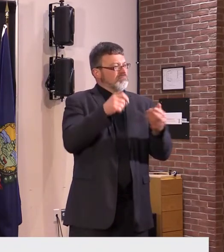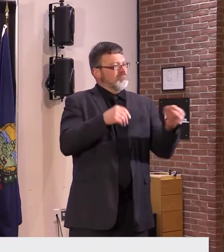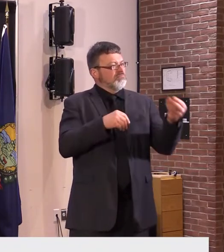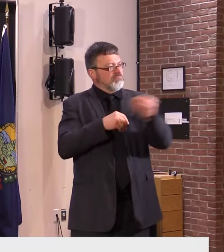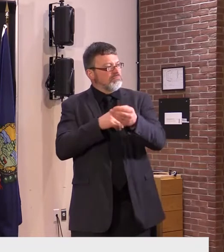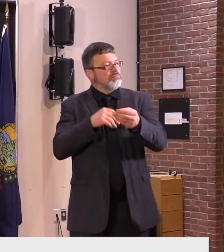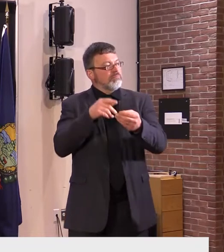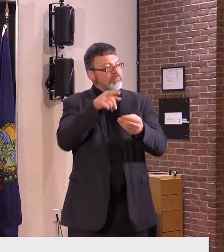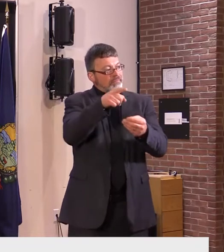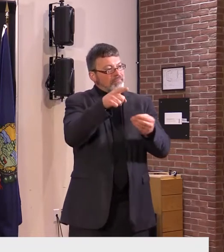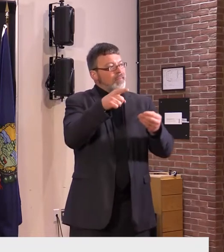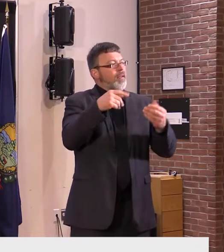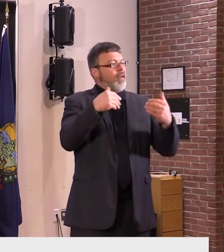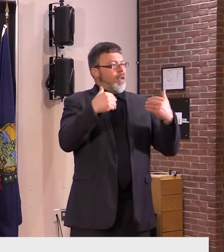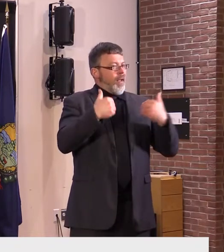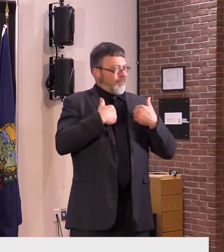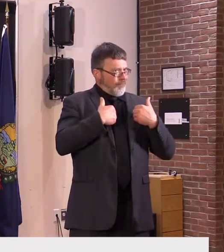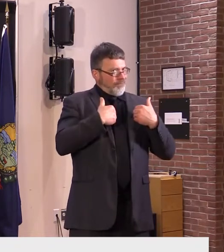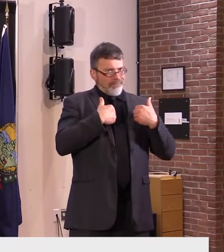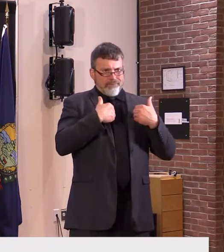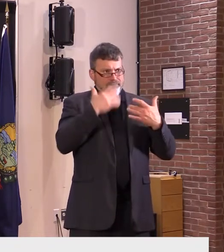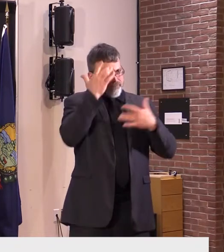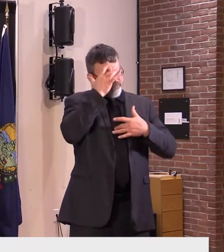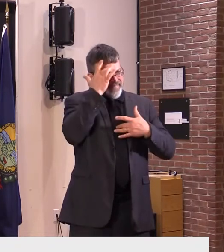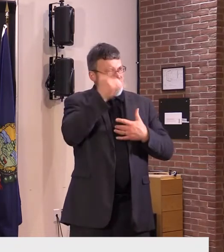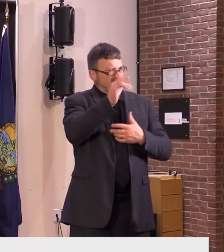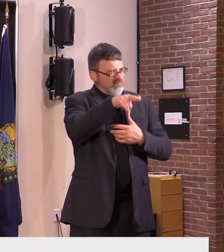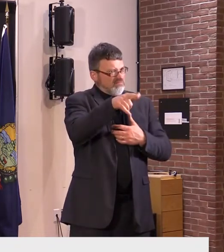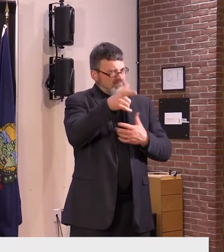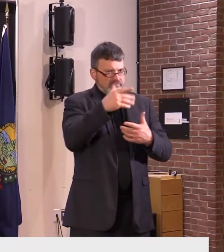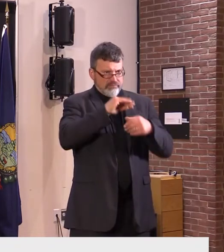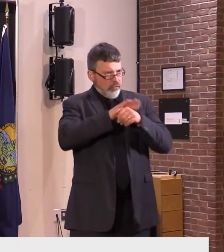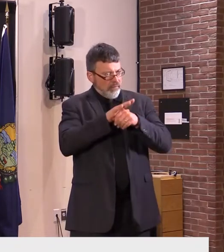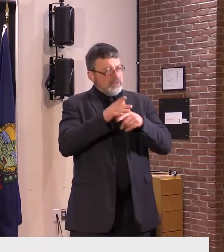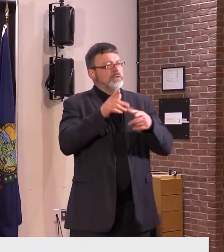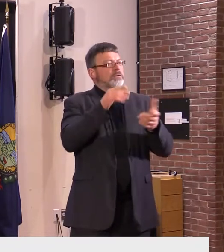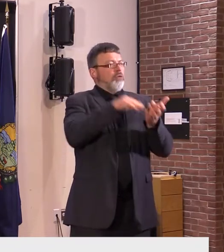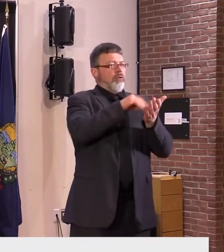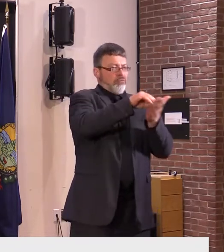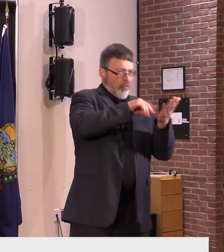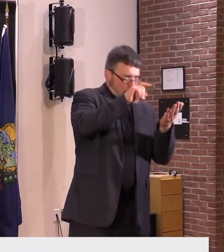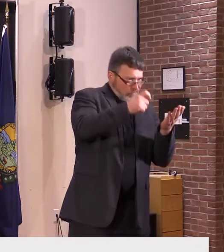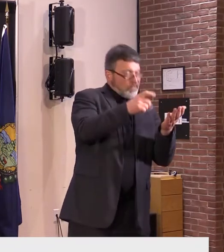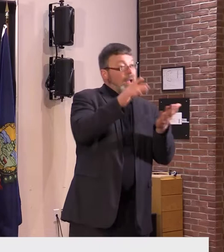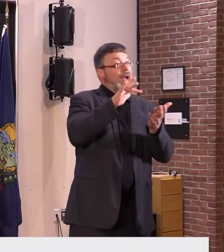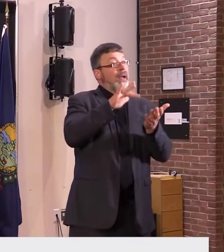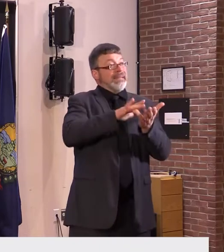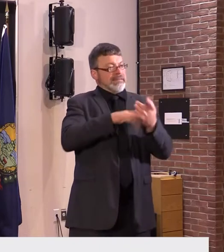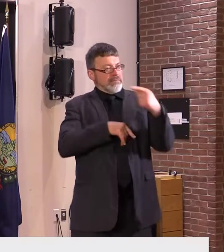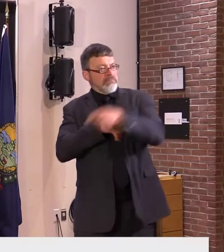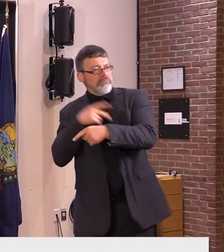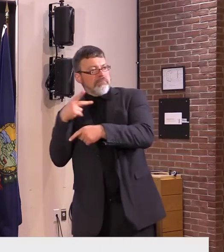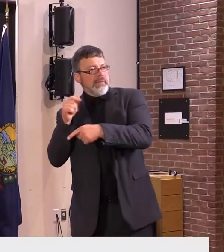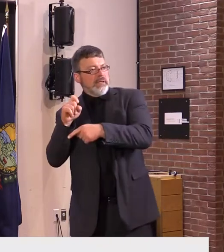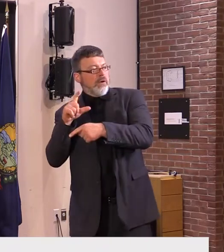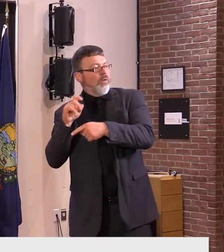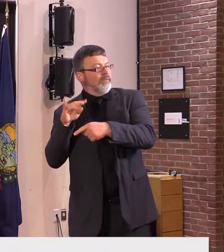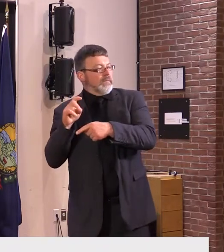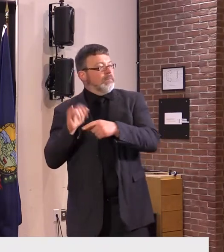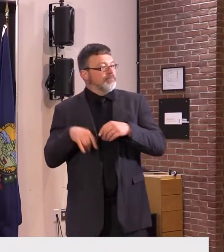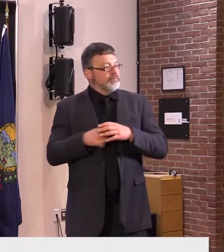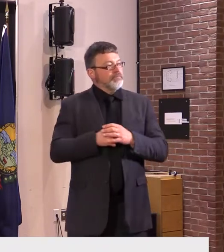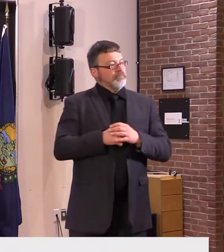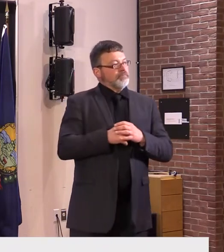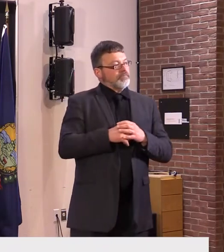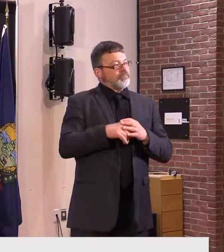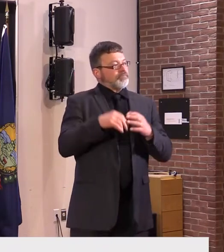illness. We also suggest they have a triage system in place within their office so these patients can get the medication